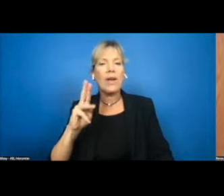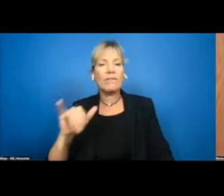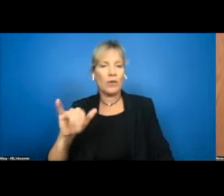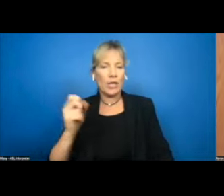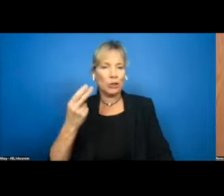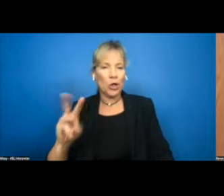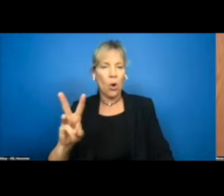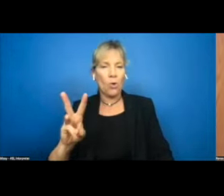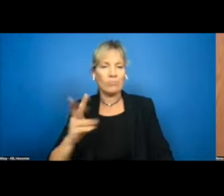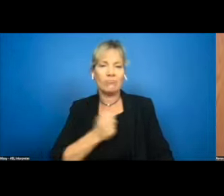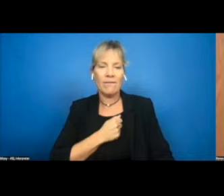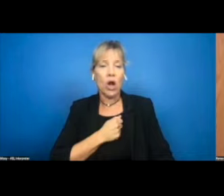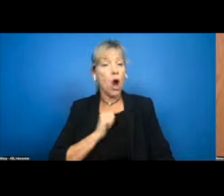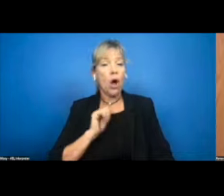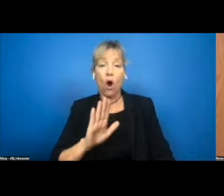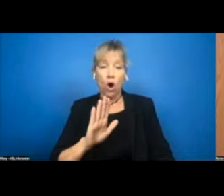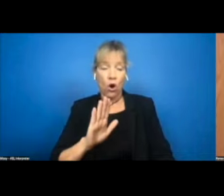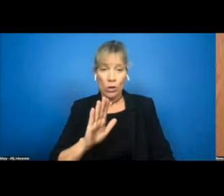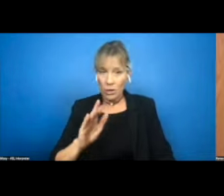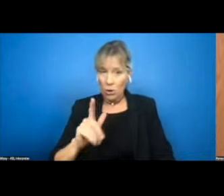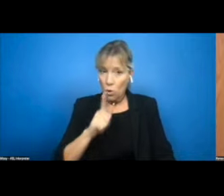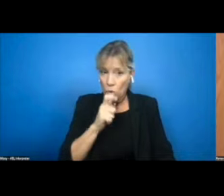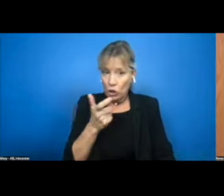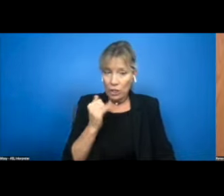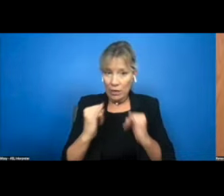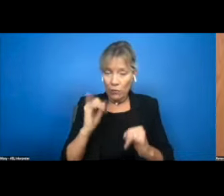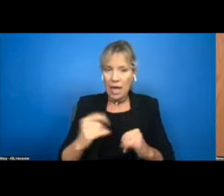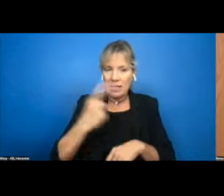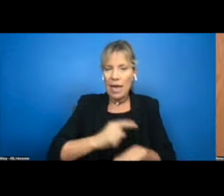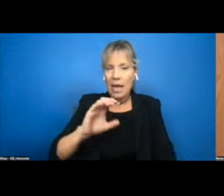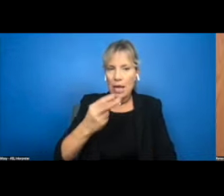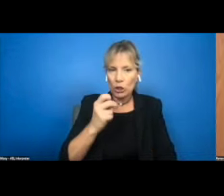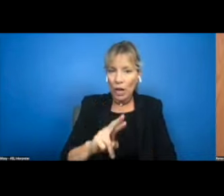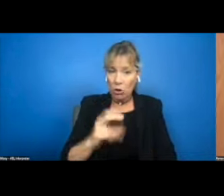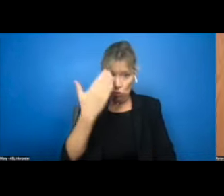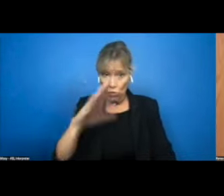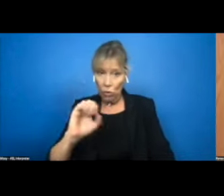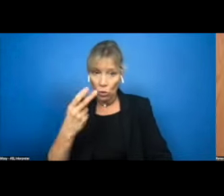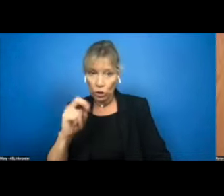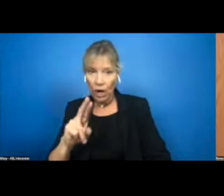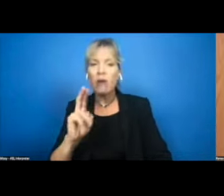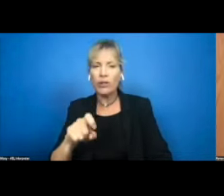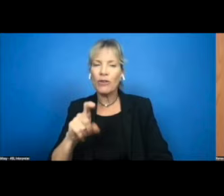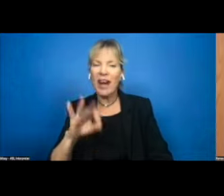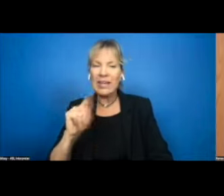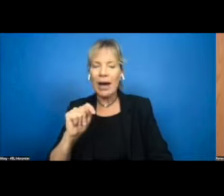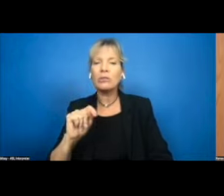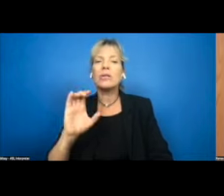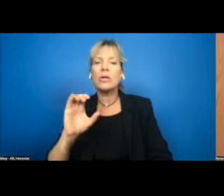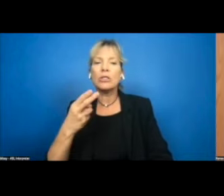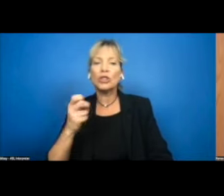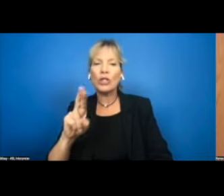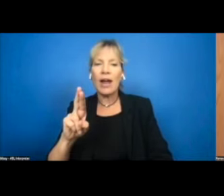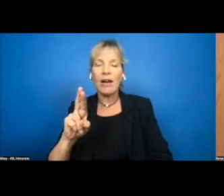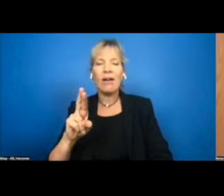the show that day was Cher. If you don't know who Cher is, you should definitely find out. She had this picture of Cher and